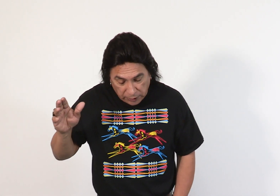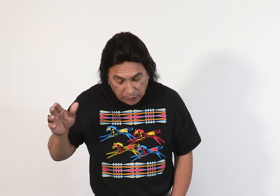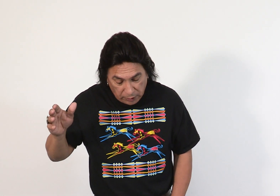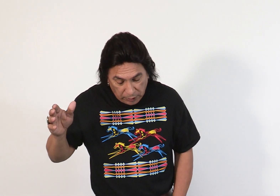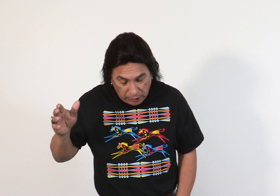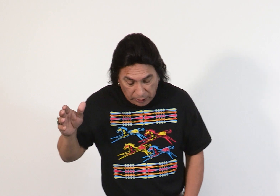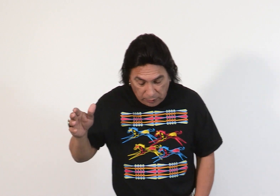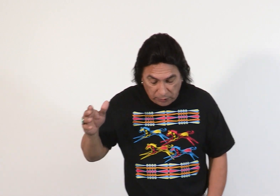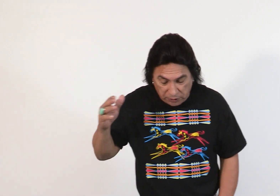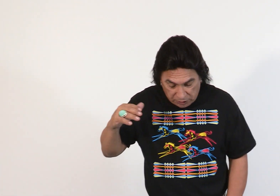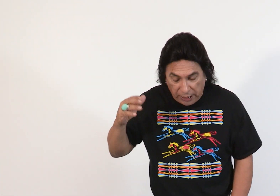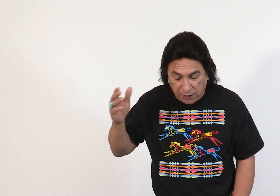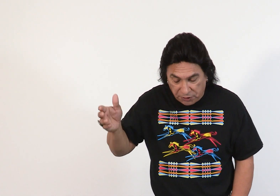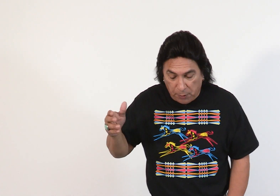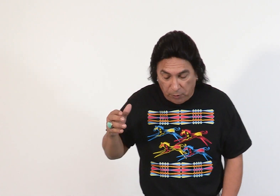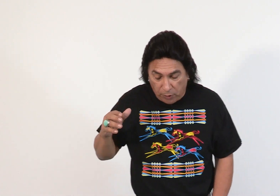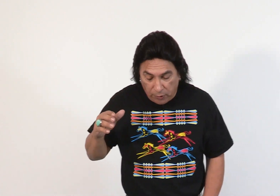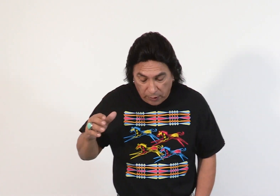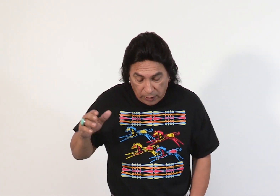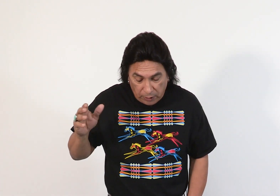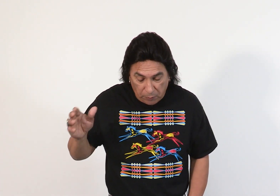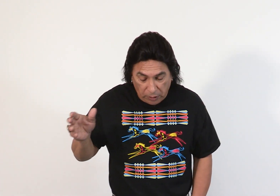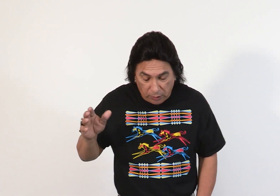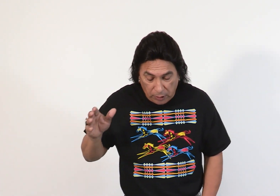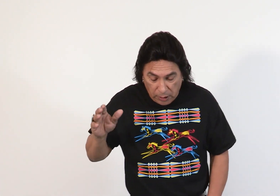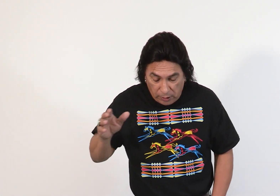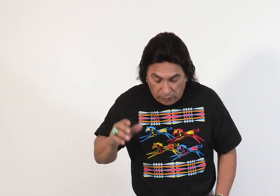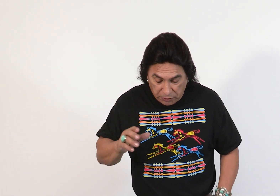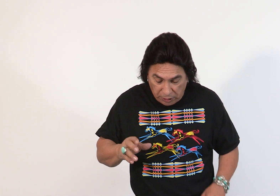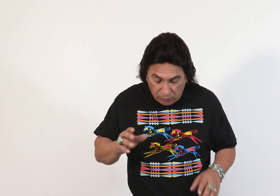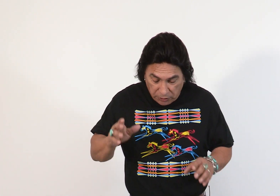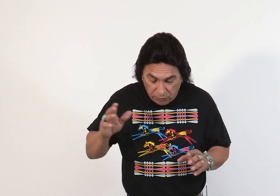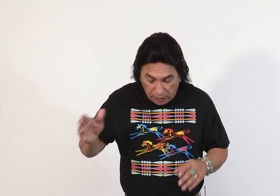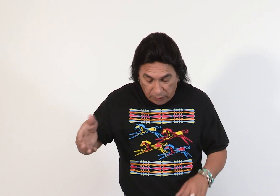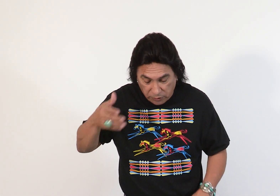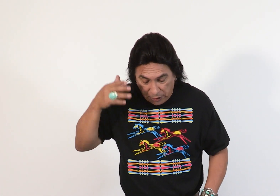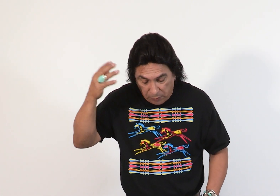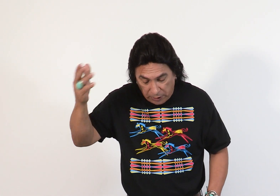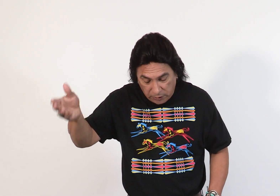that's kind of similar, but I'll stick on this one right here. So that means